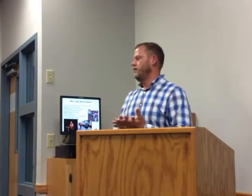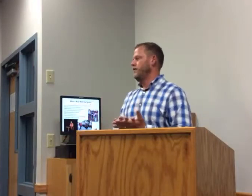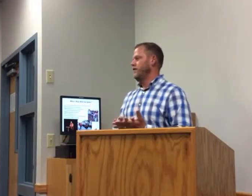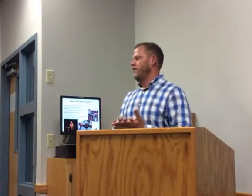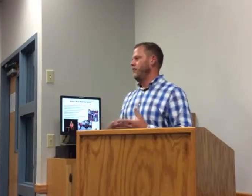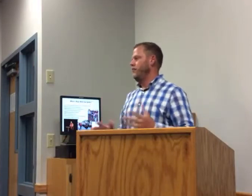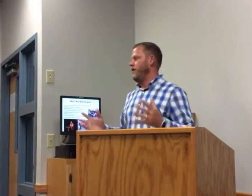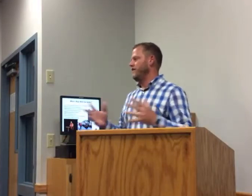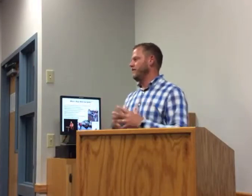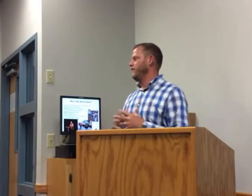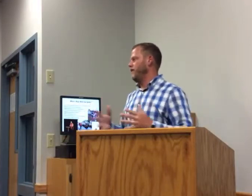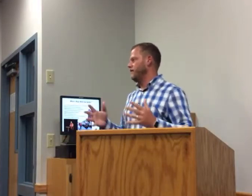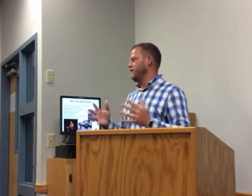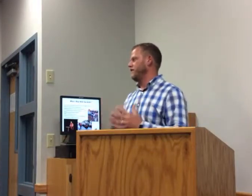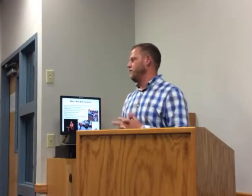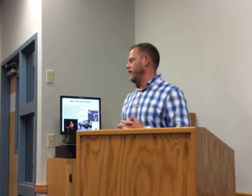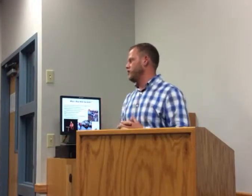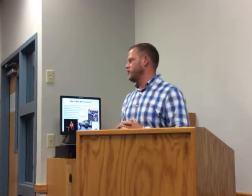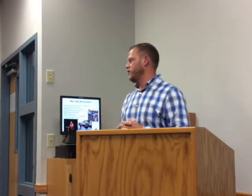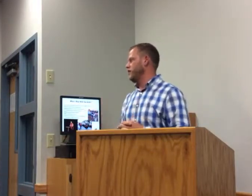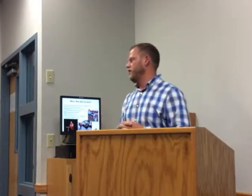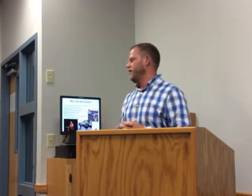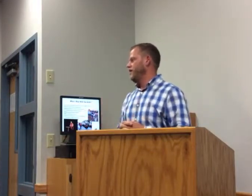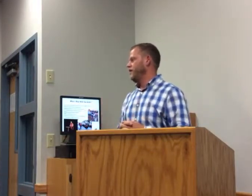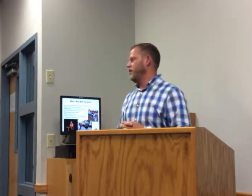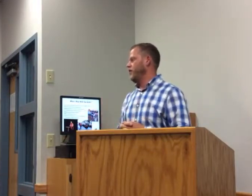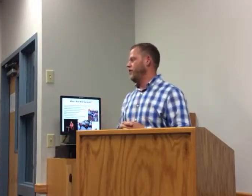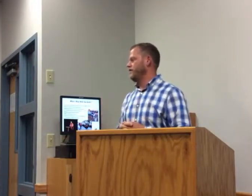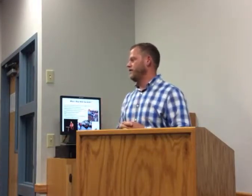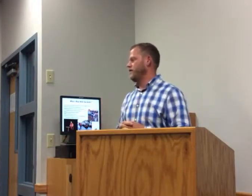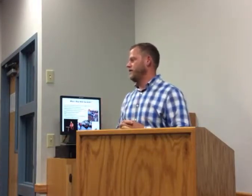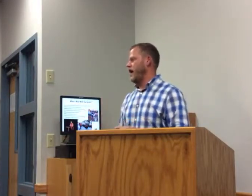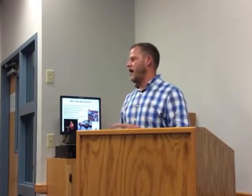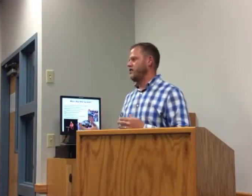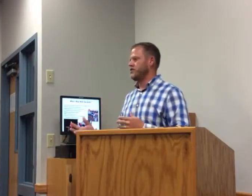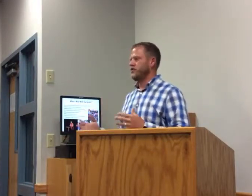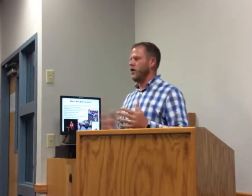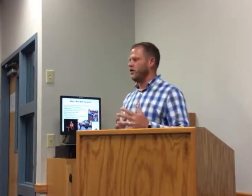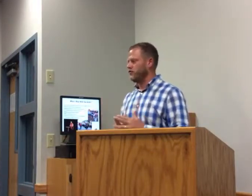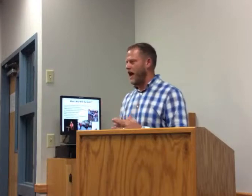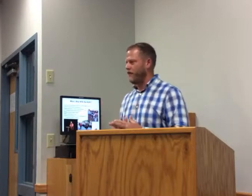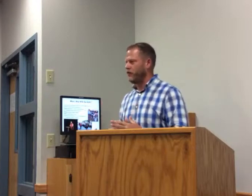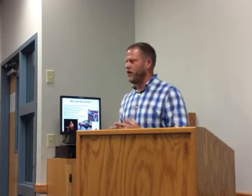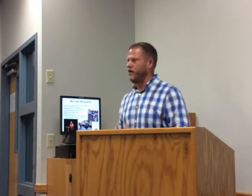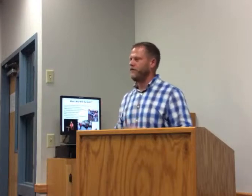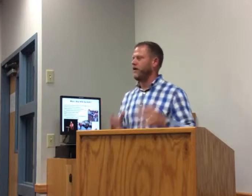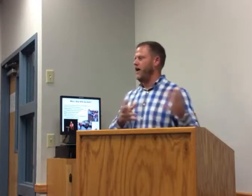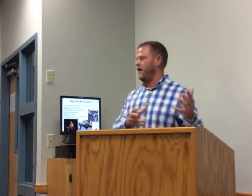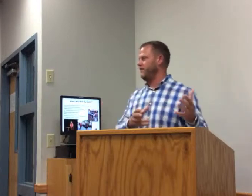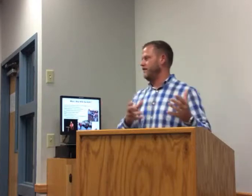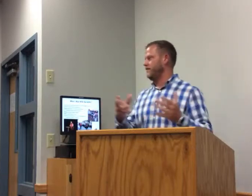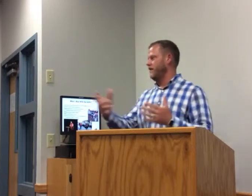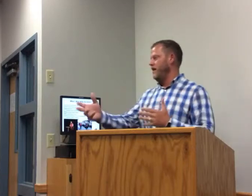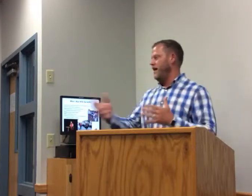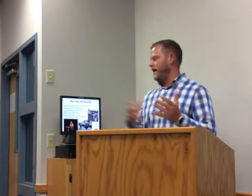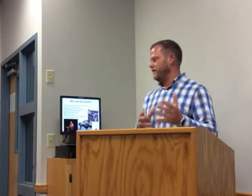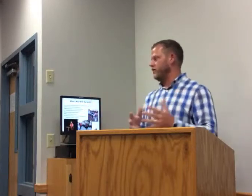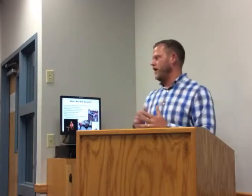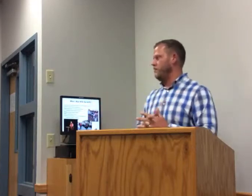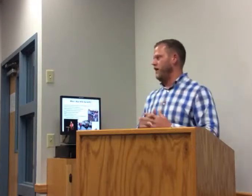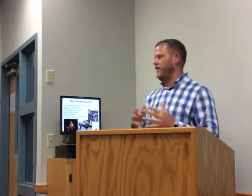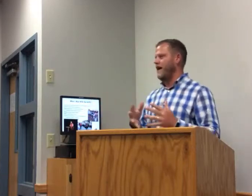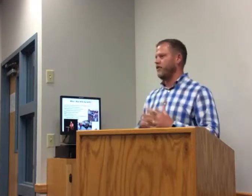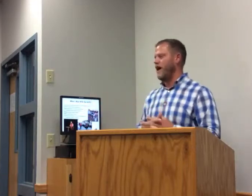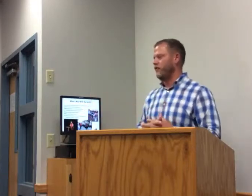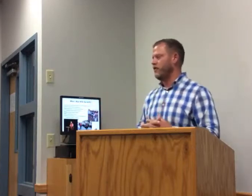to mend some fences and make sure, you know, the Dodge Garden rivalry, and for Hayes, it's Hayes